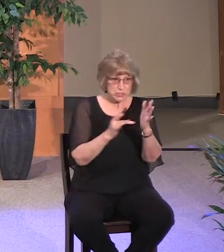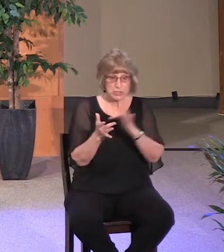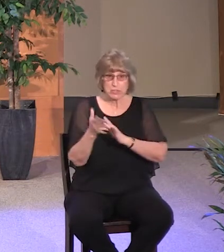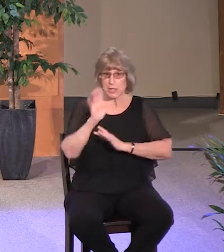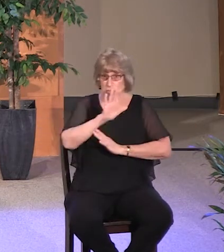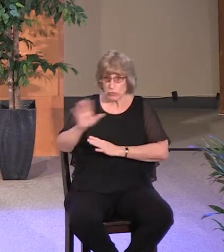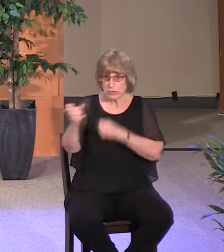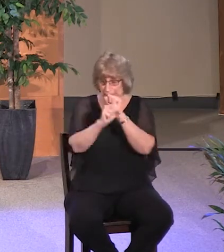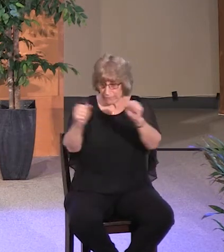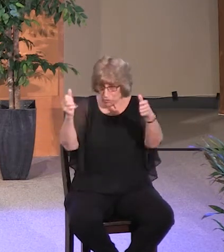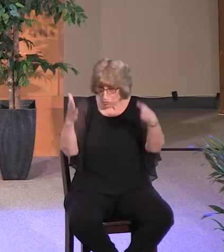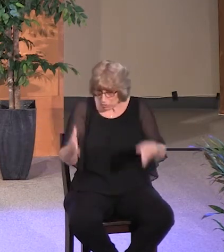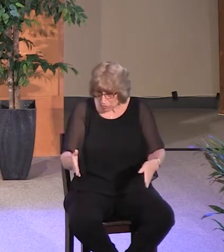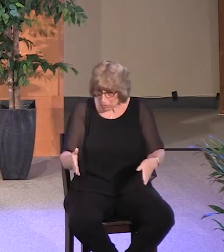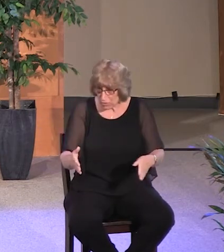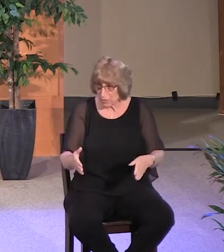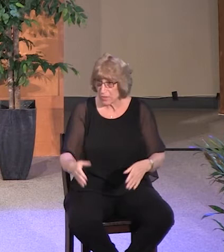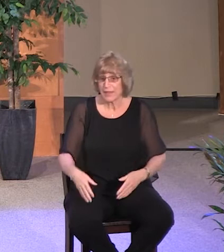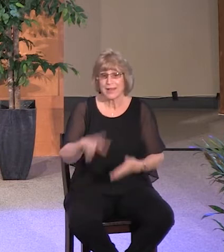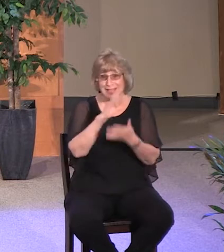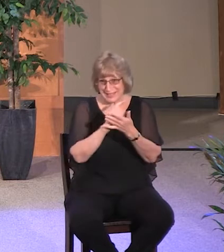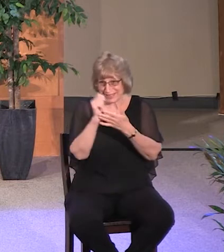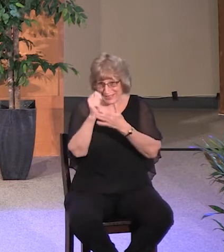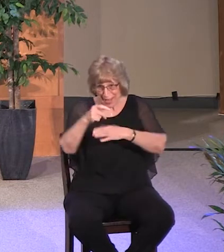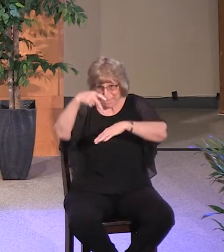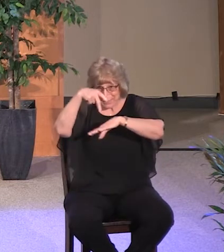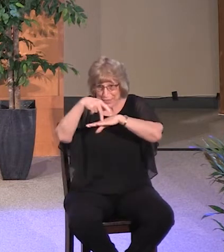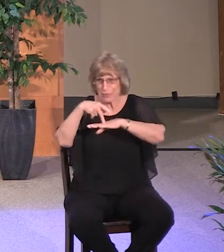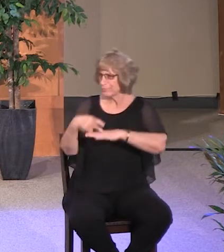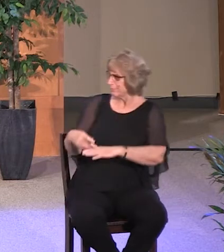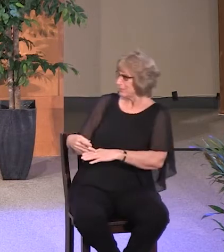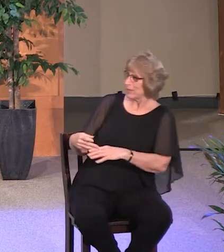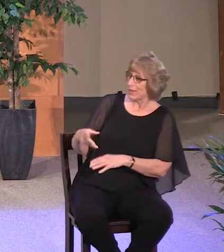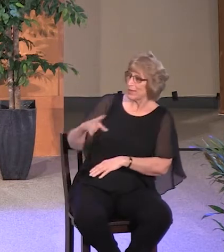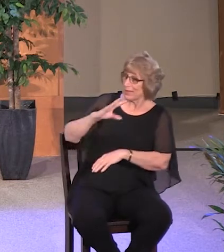Accepting Jesus as your Savior. Oh, what about St. Peter?